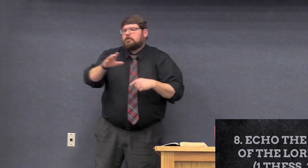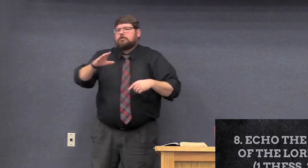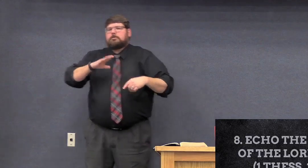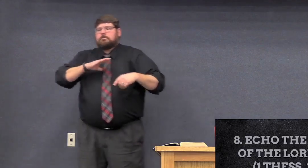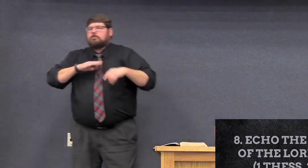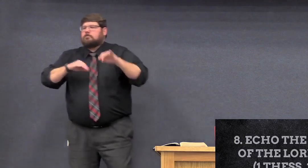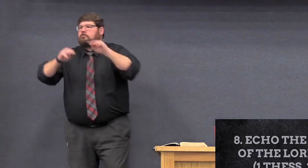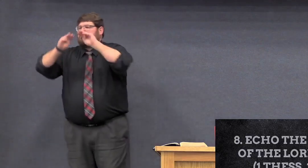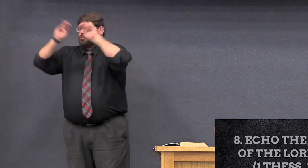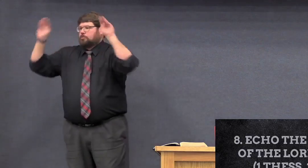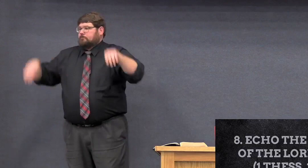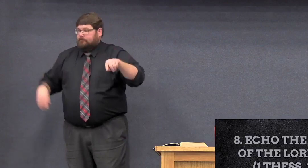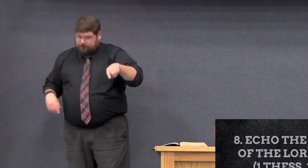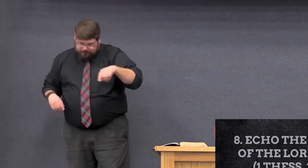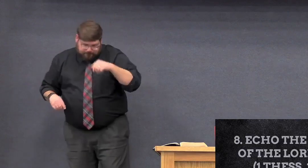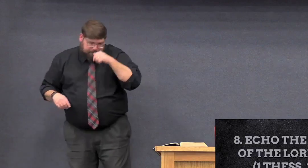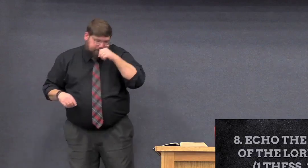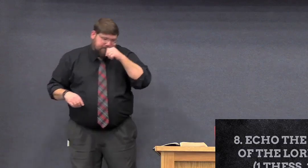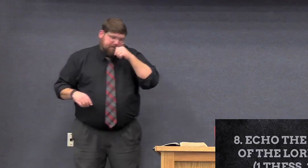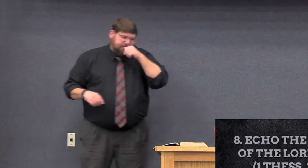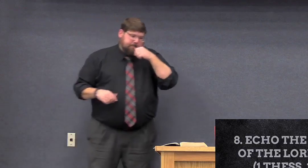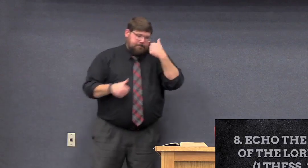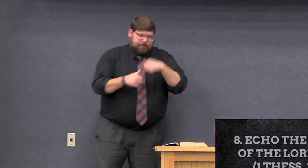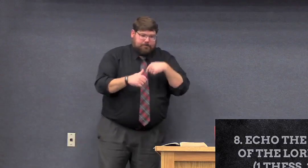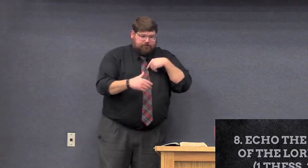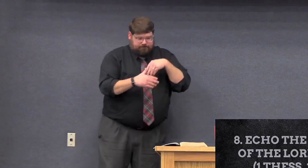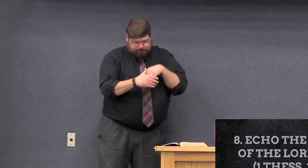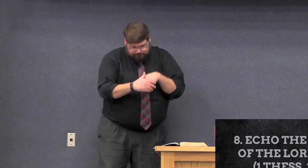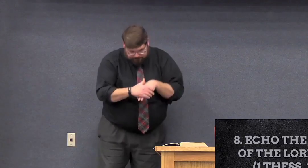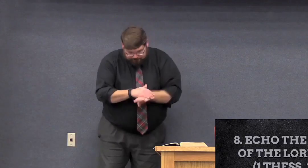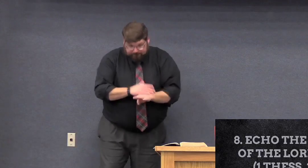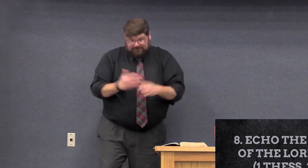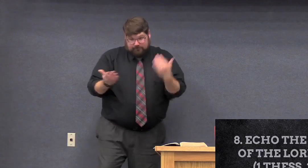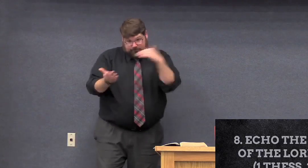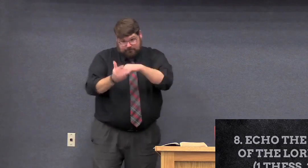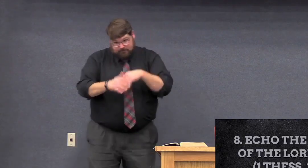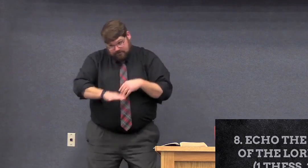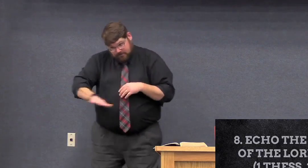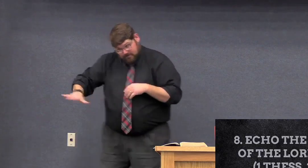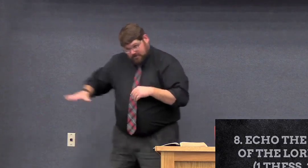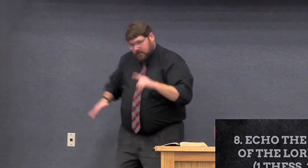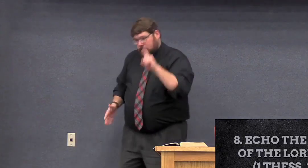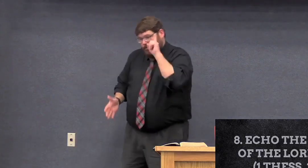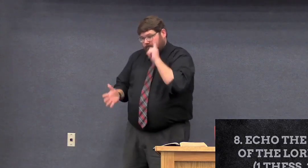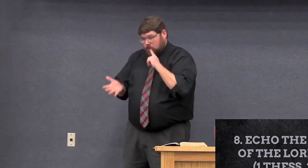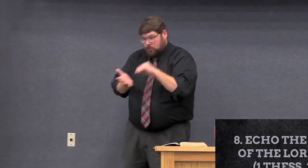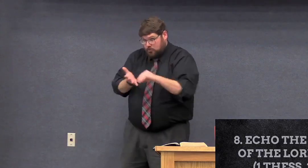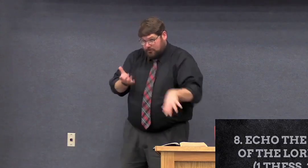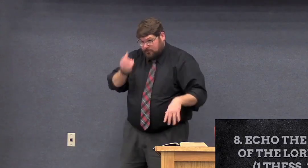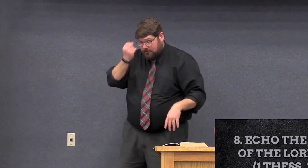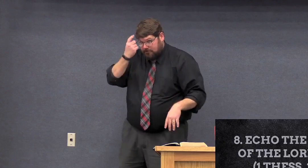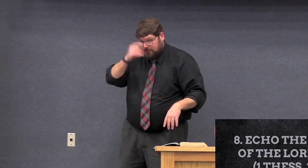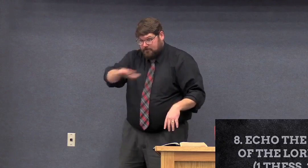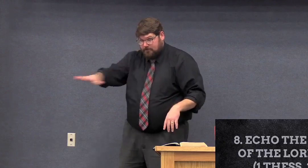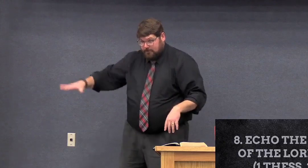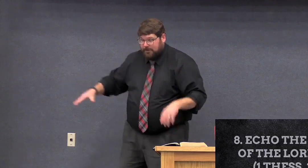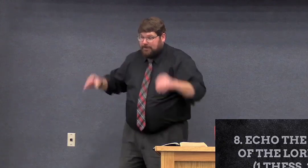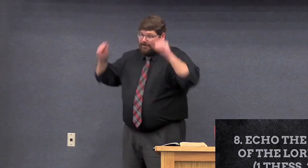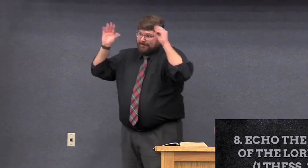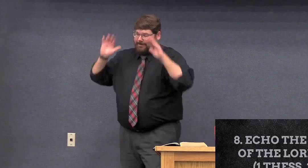museum, right? And it had a big archway there. And I remember I went in there. Now, again, we are deaf students, right? So we